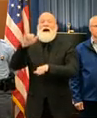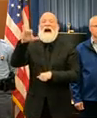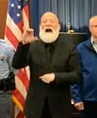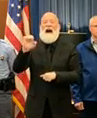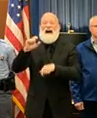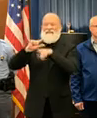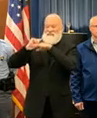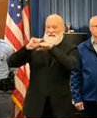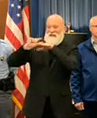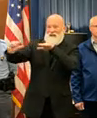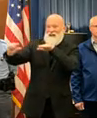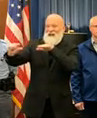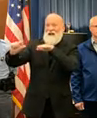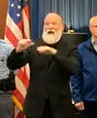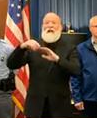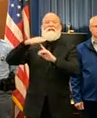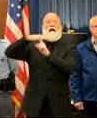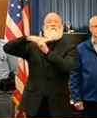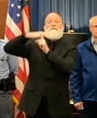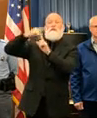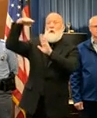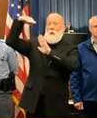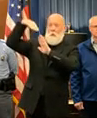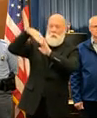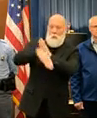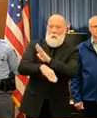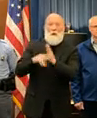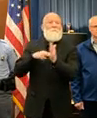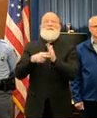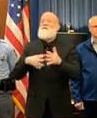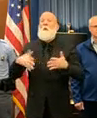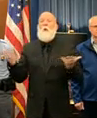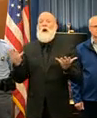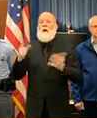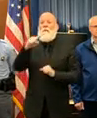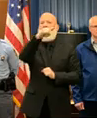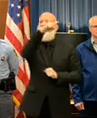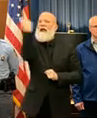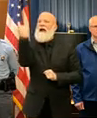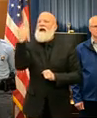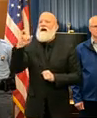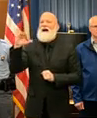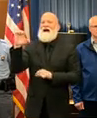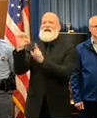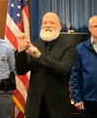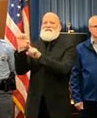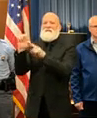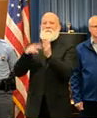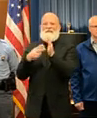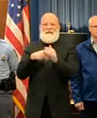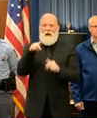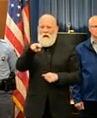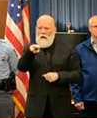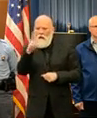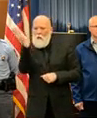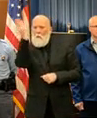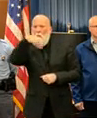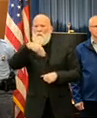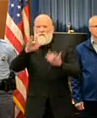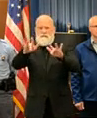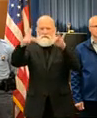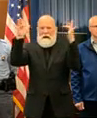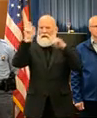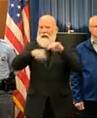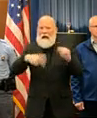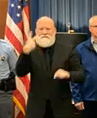temperatures, there's the possibility of black ice forming. So if you do try to get out, you have to be very mindful. Even though the road may look